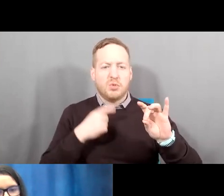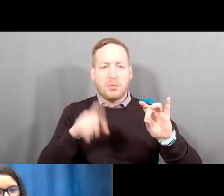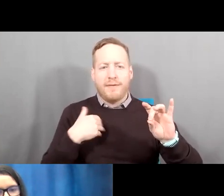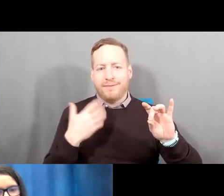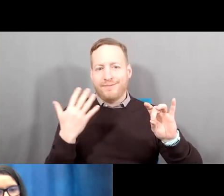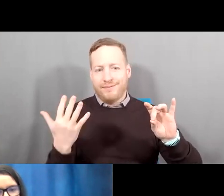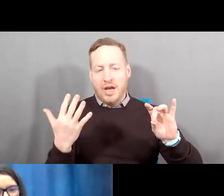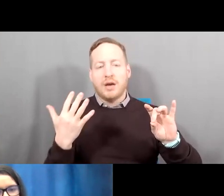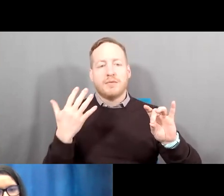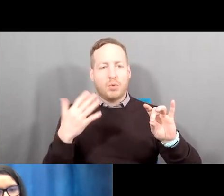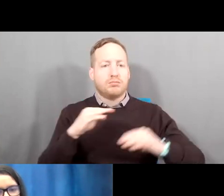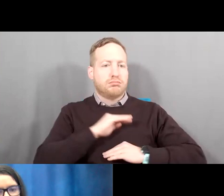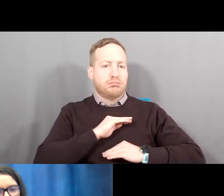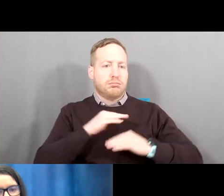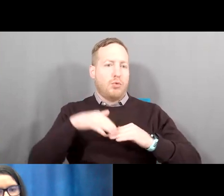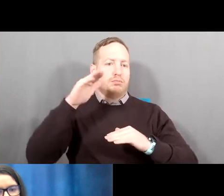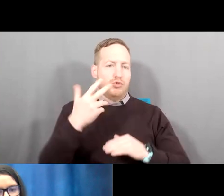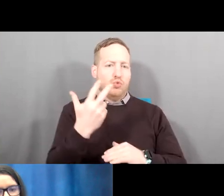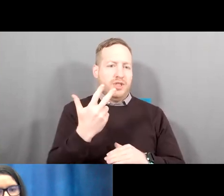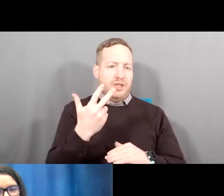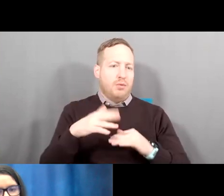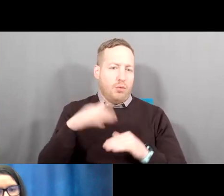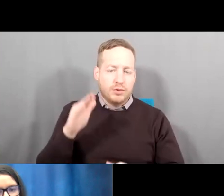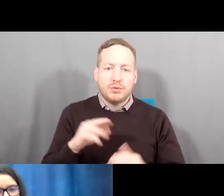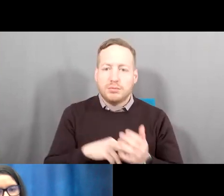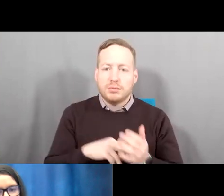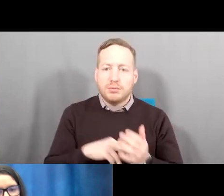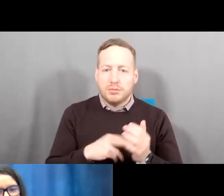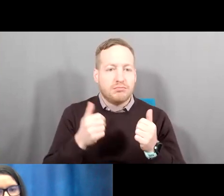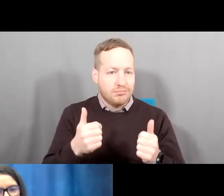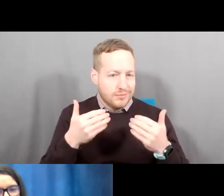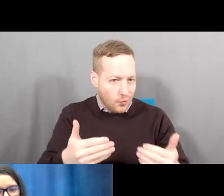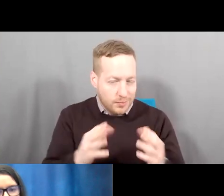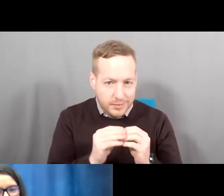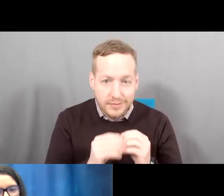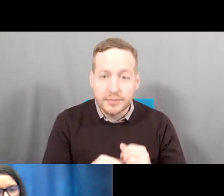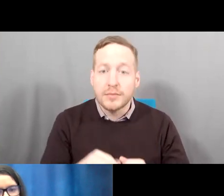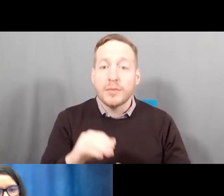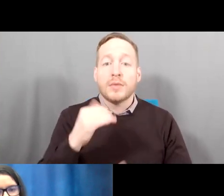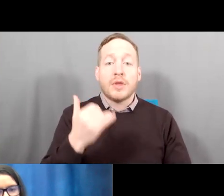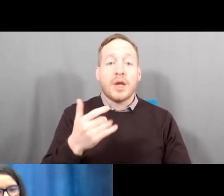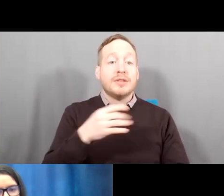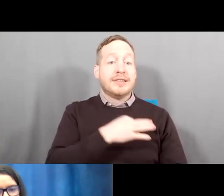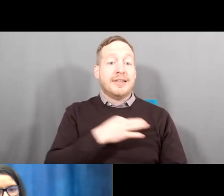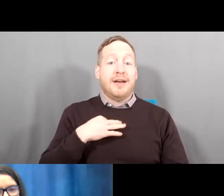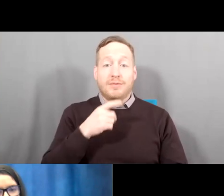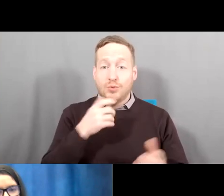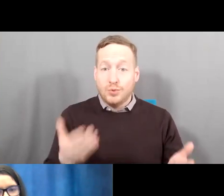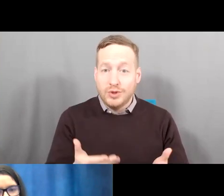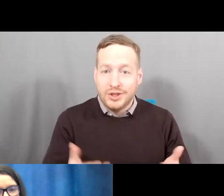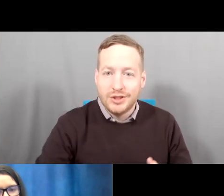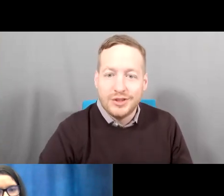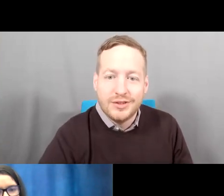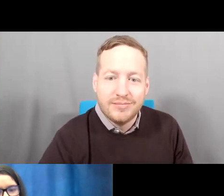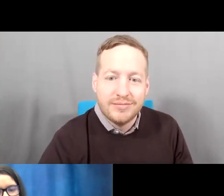So there's 8 commissioners. We need 5. So obviously we've met the quorum. We're 3 above the quorum, so we can proceed with the official